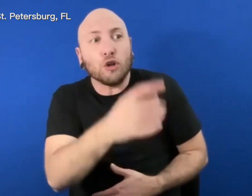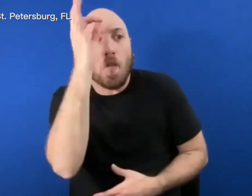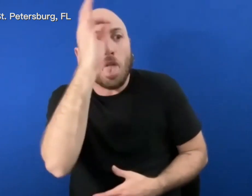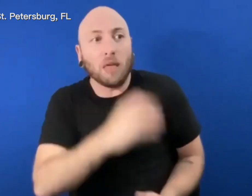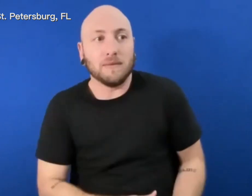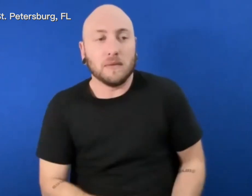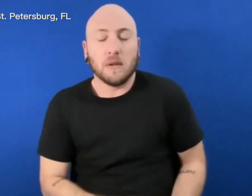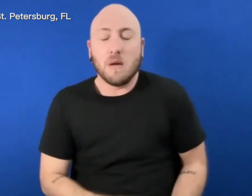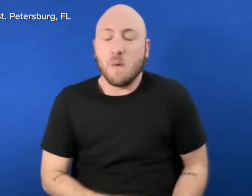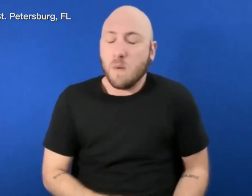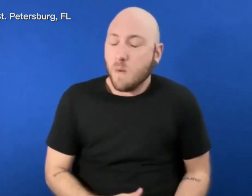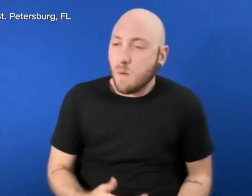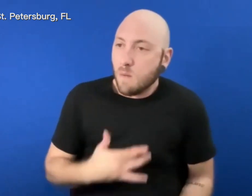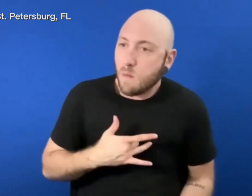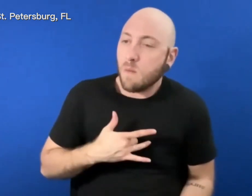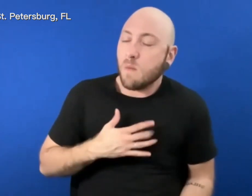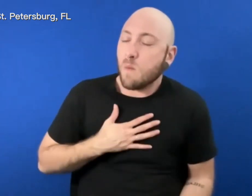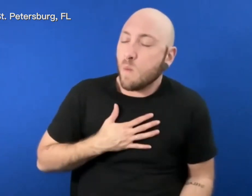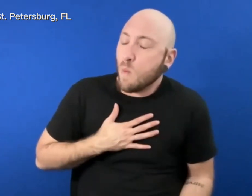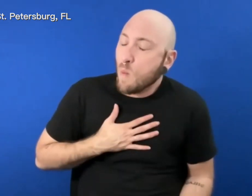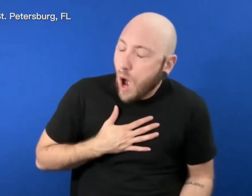hard because it was true. Like I knew,